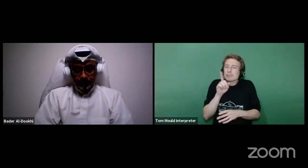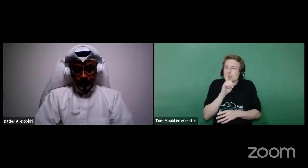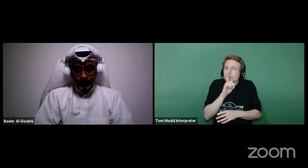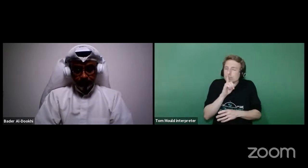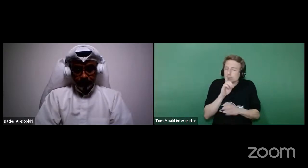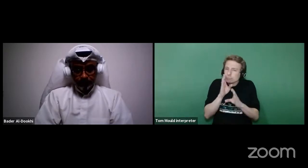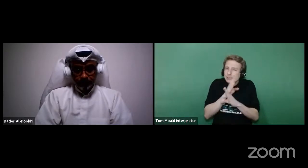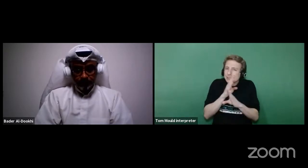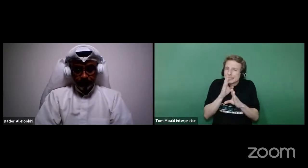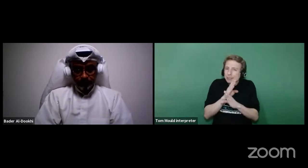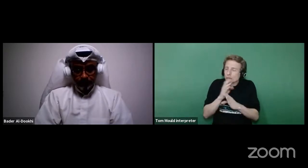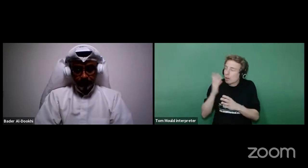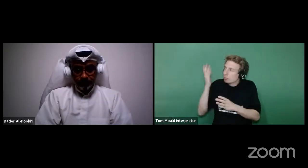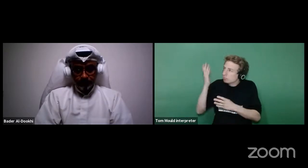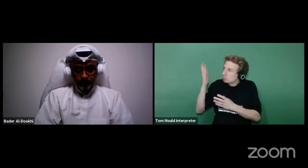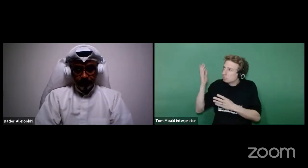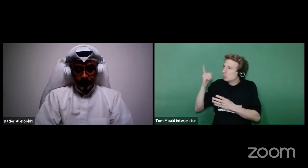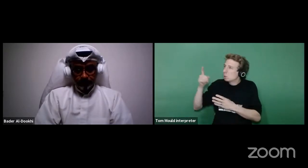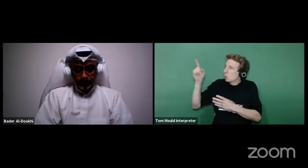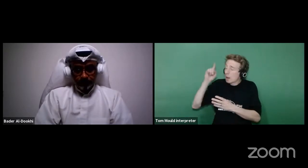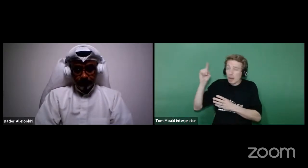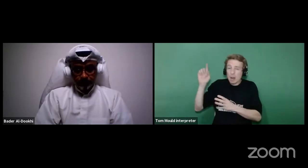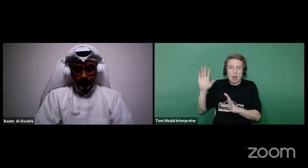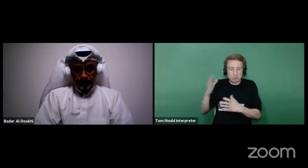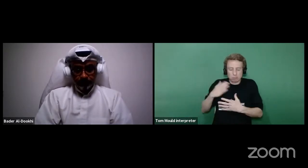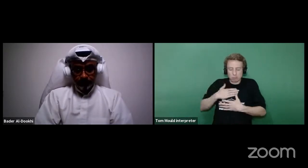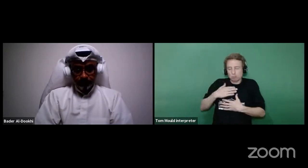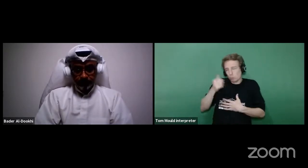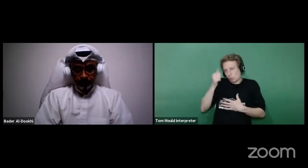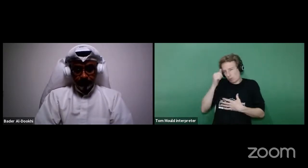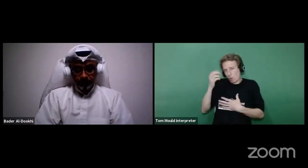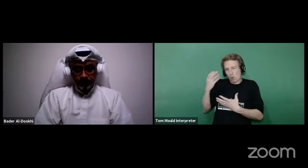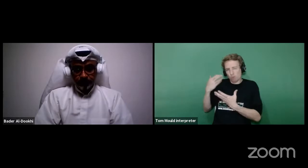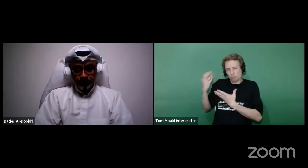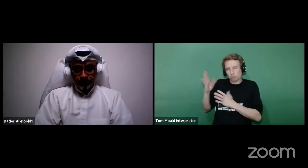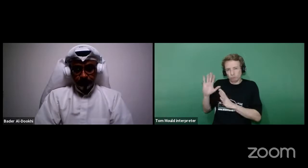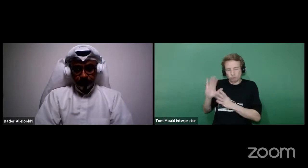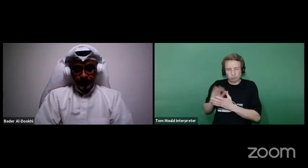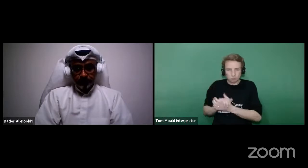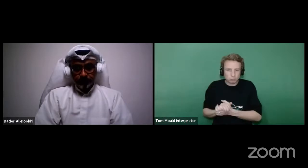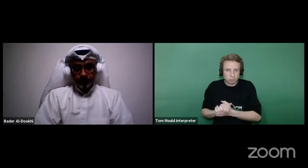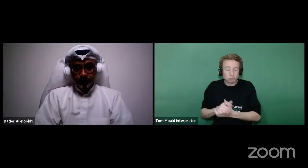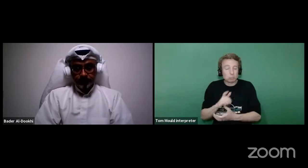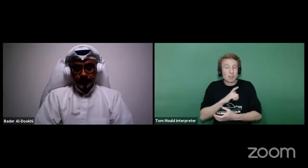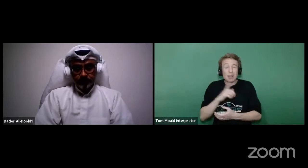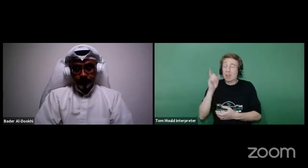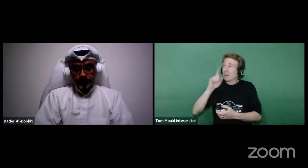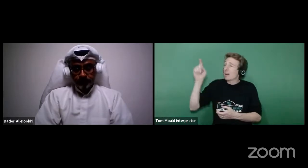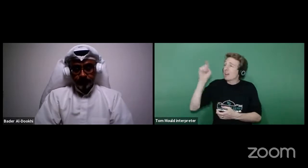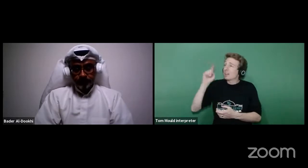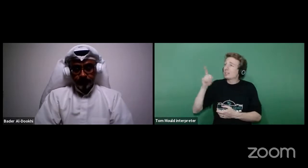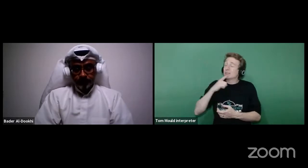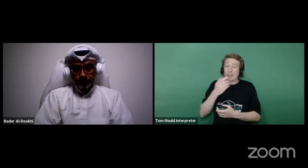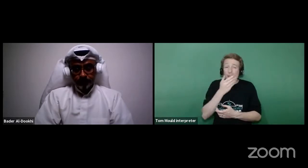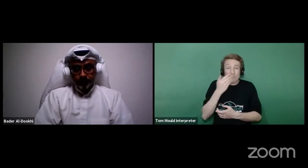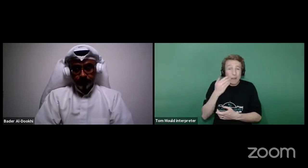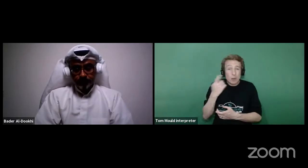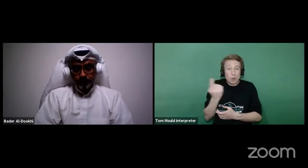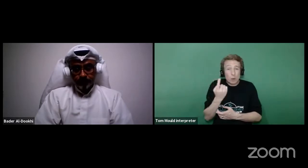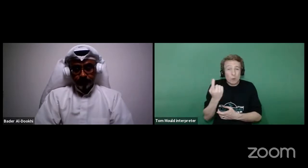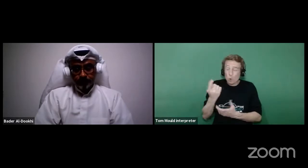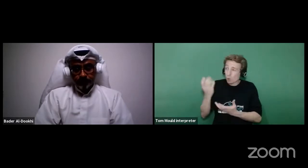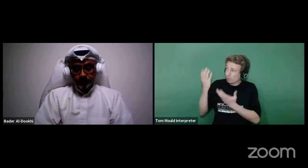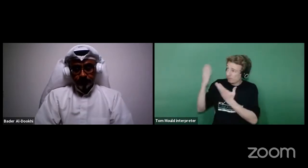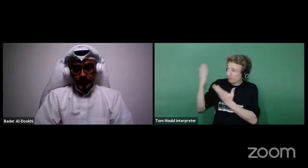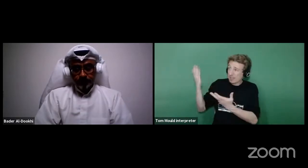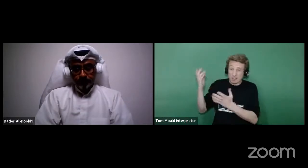Allah says, except for fasting, for indeed it is for me, and I will give its reward. So no one knows